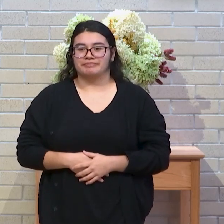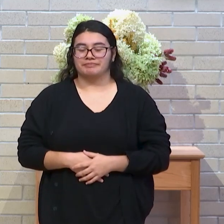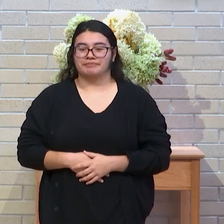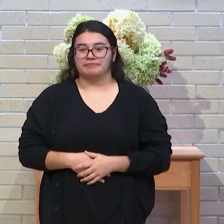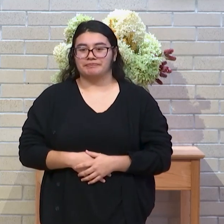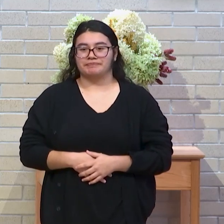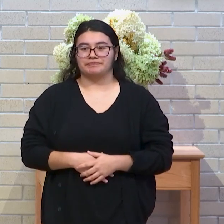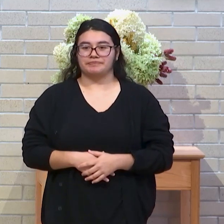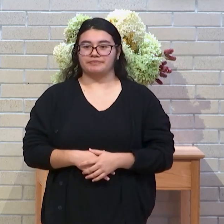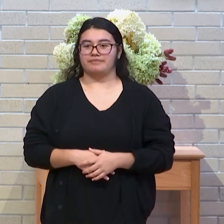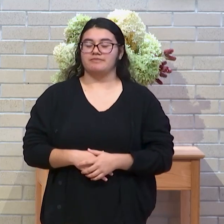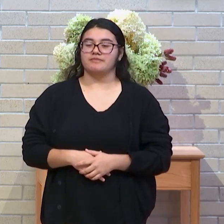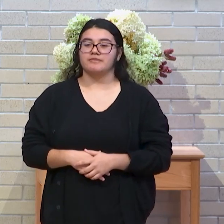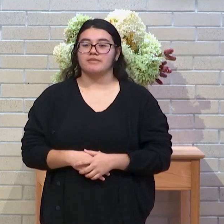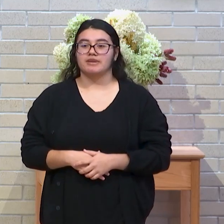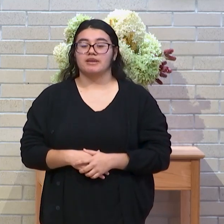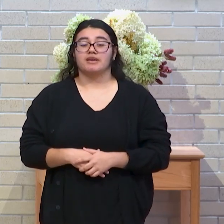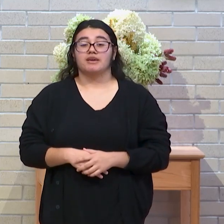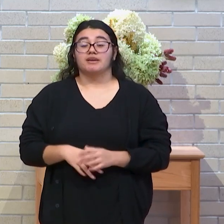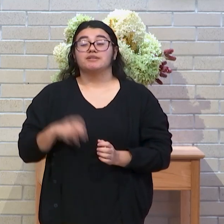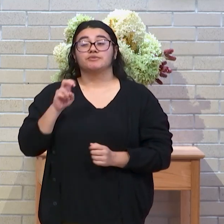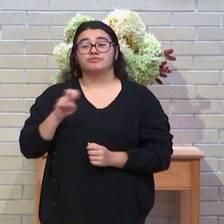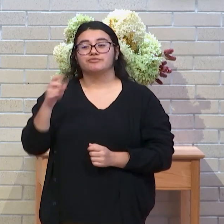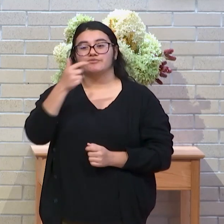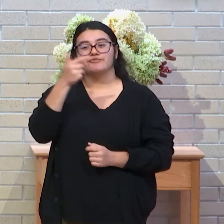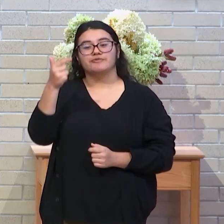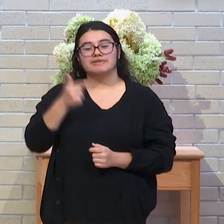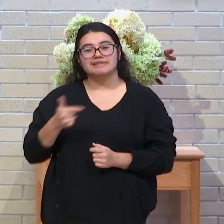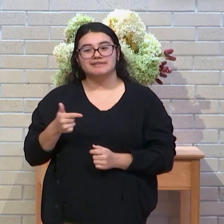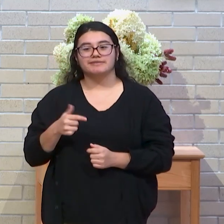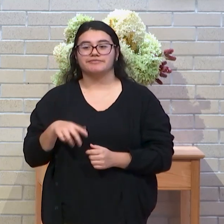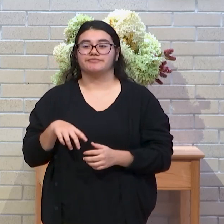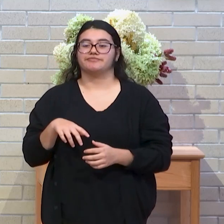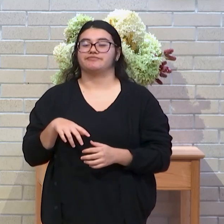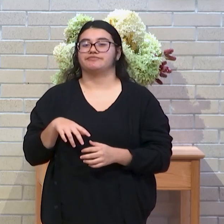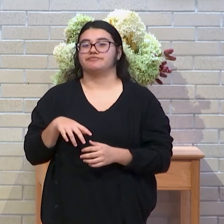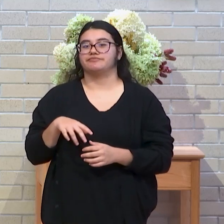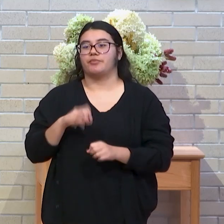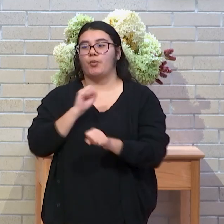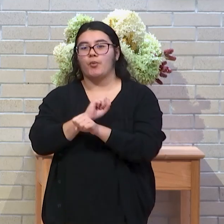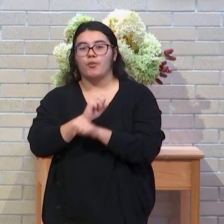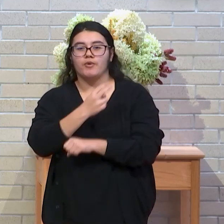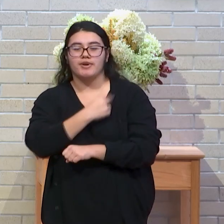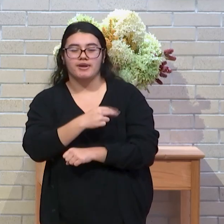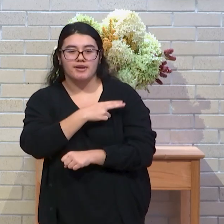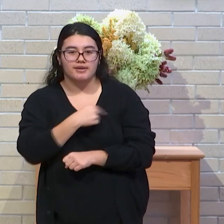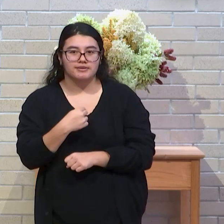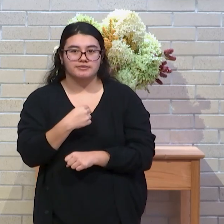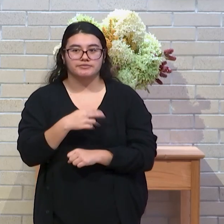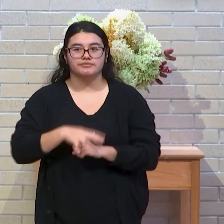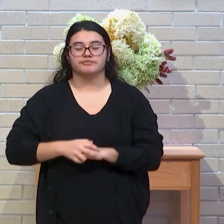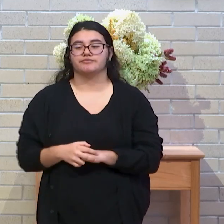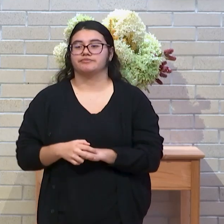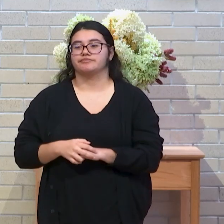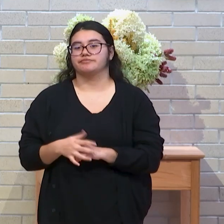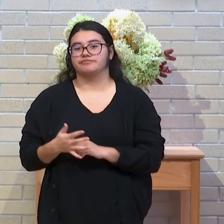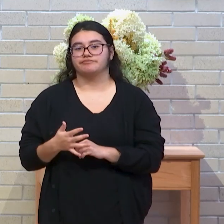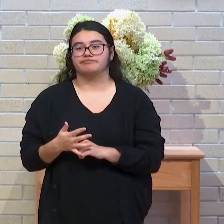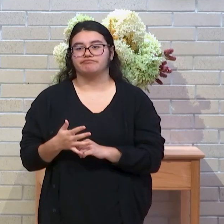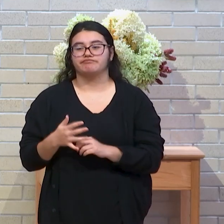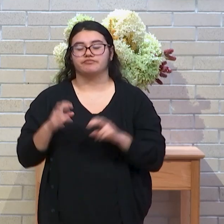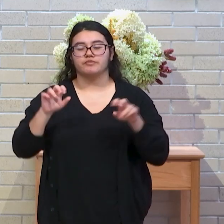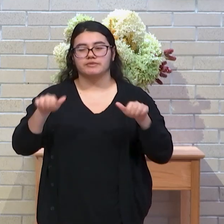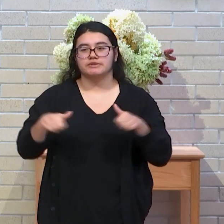say for certain that going to Tanzania, living with a host family, working at a hospital, navigating a different culture was challenging. It had its great moments, its hanging